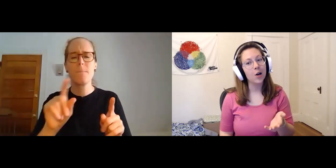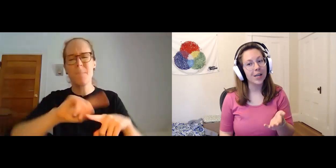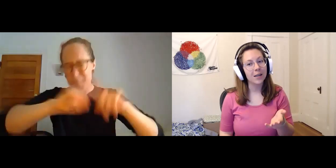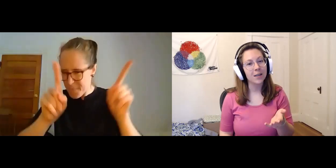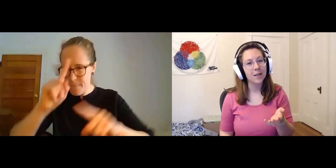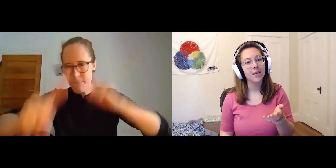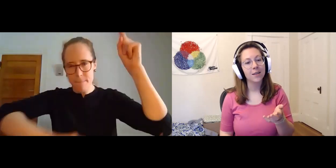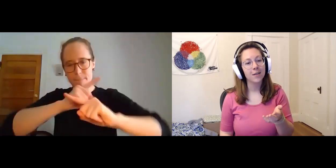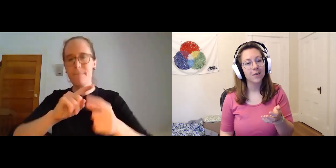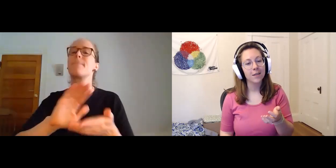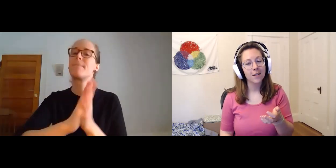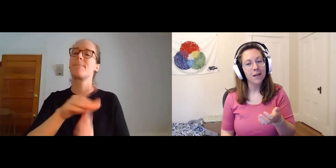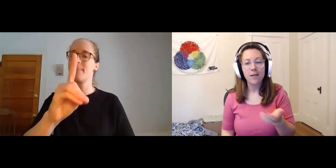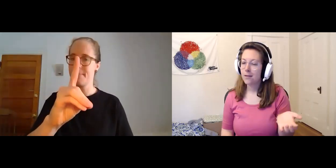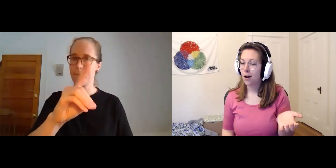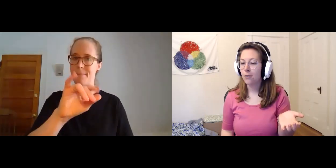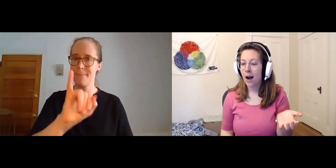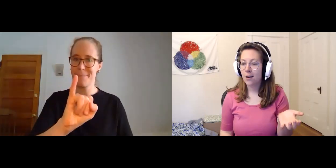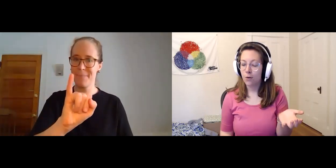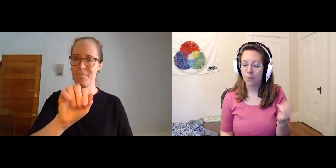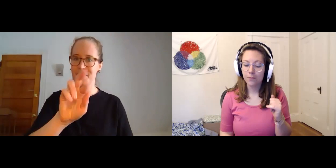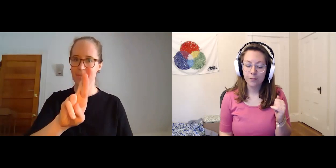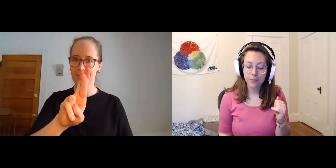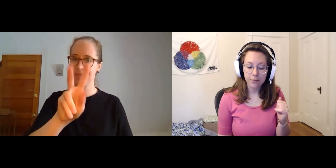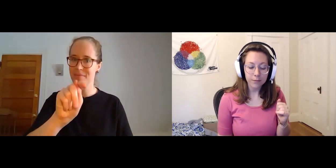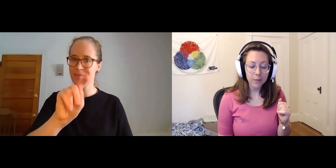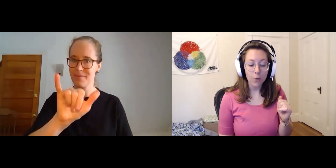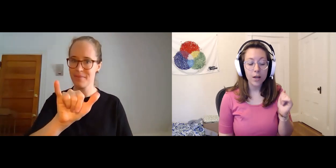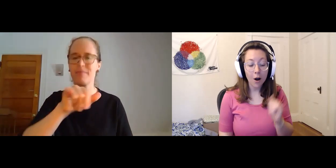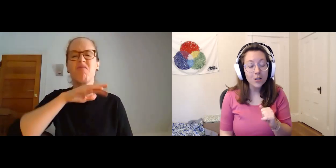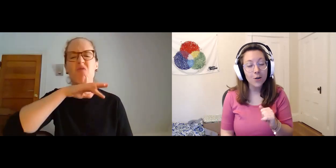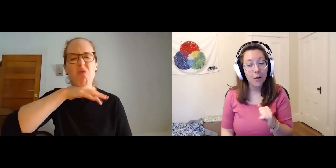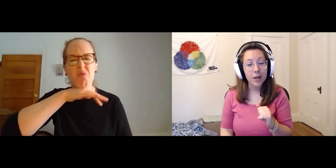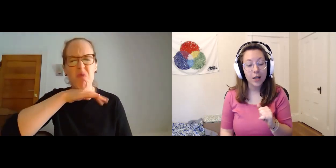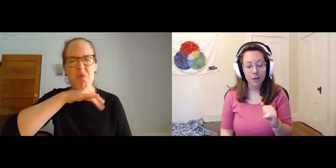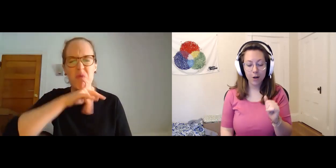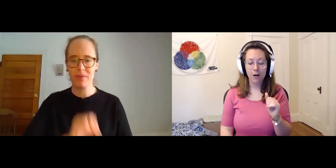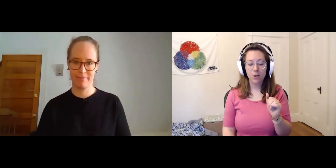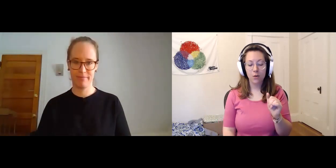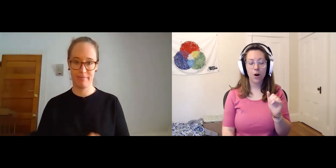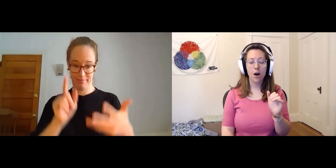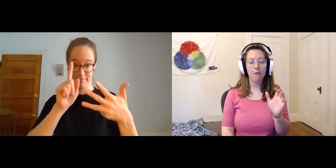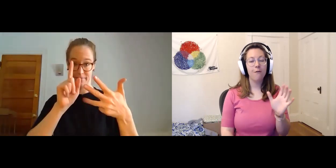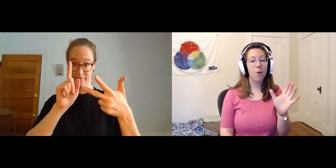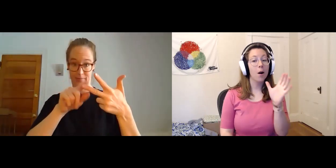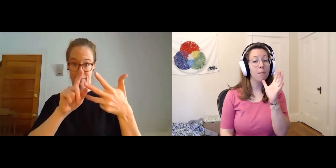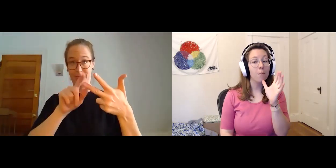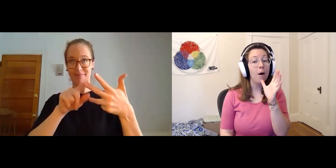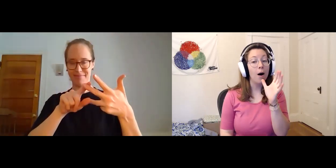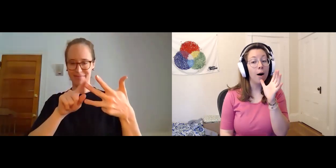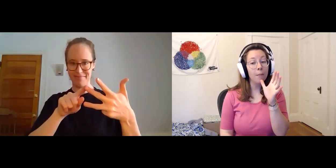means dirty. So kind of cool. We also that week learned the word